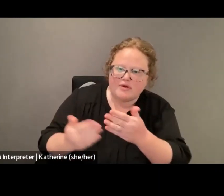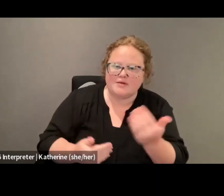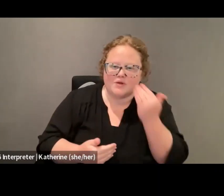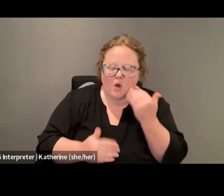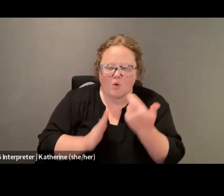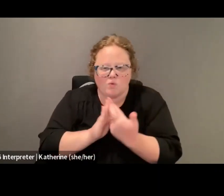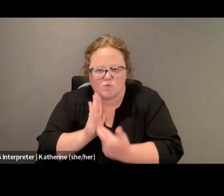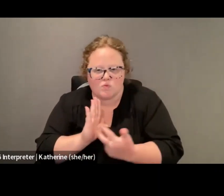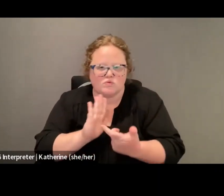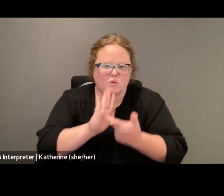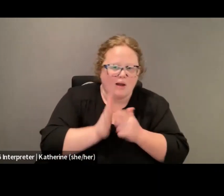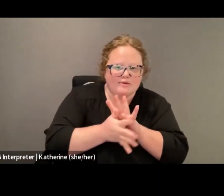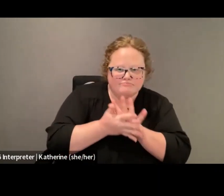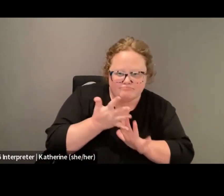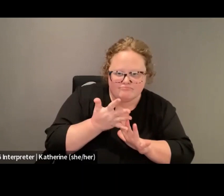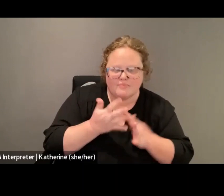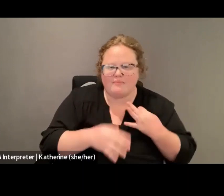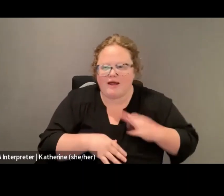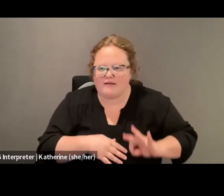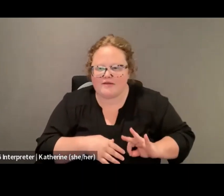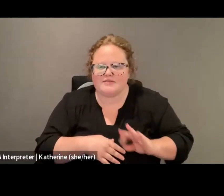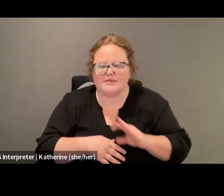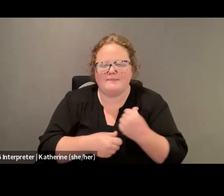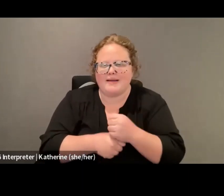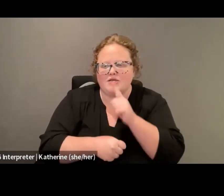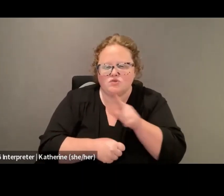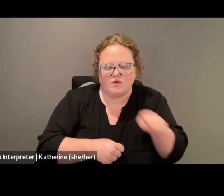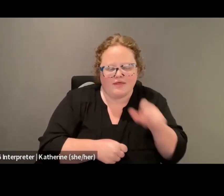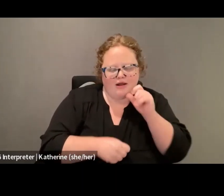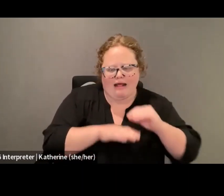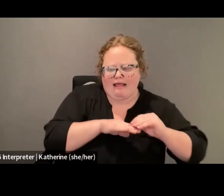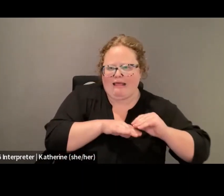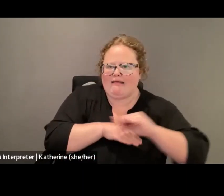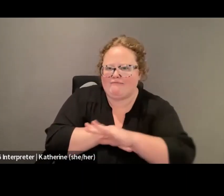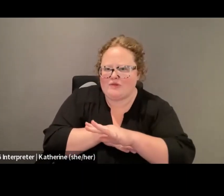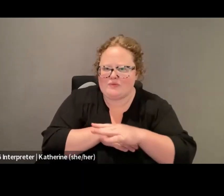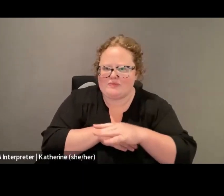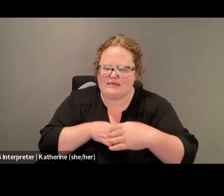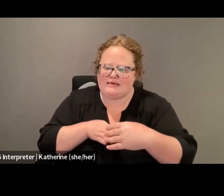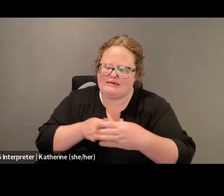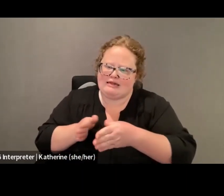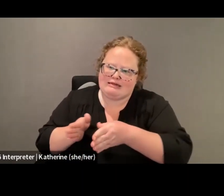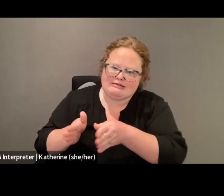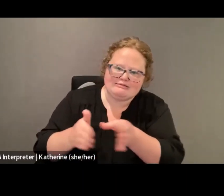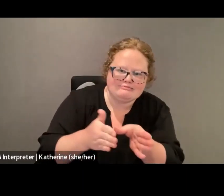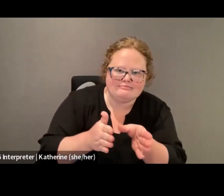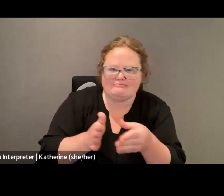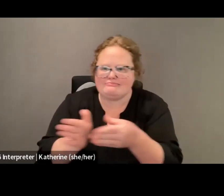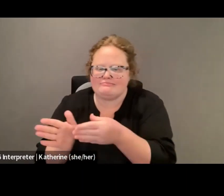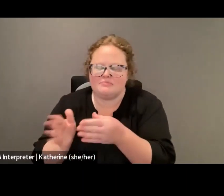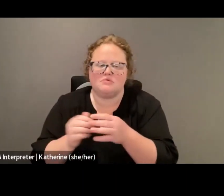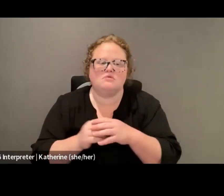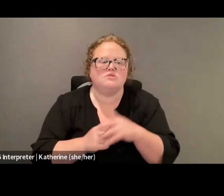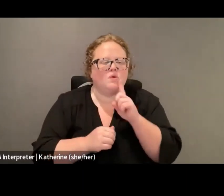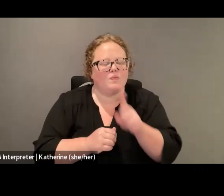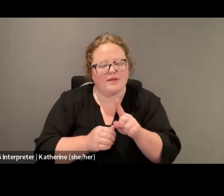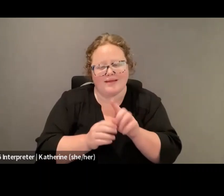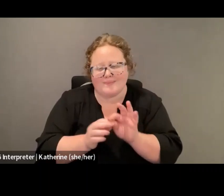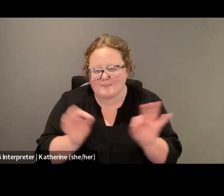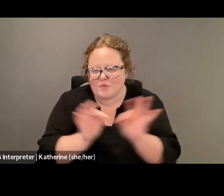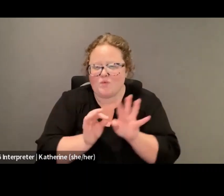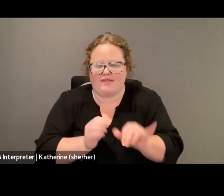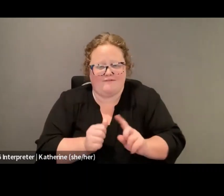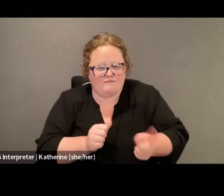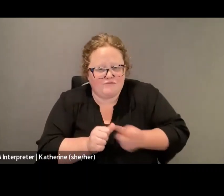benefits, and that they're not steering people. So it so often comes down to this very first conversation. So making sure